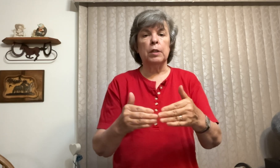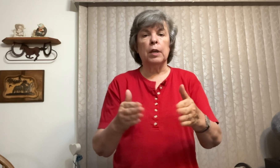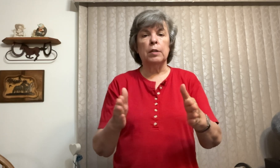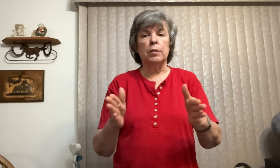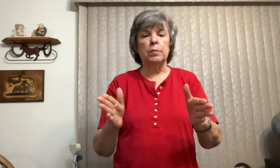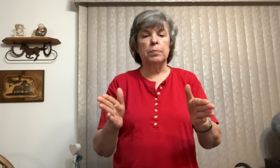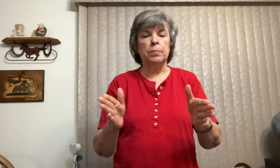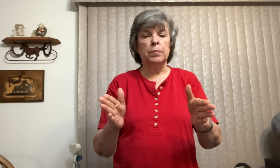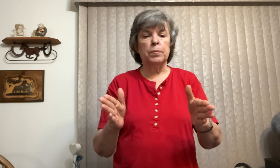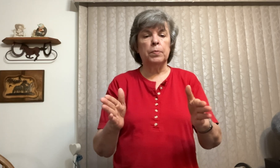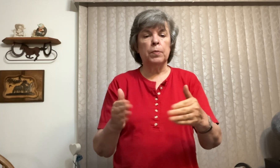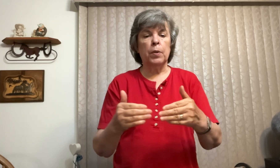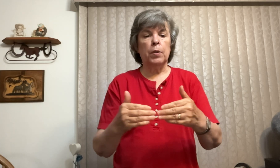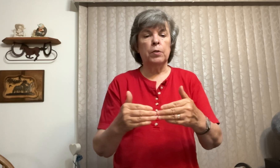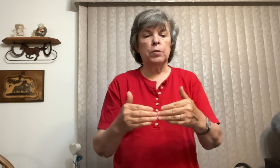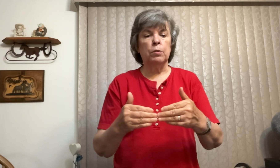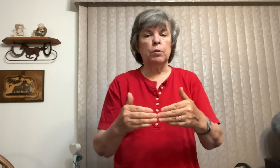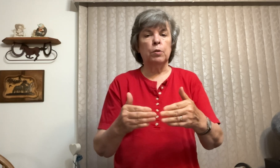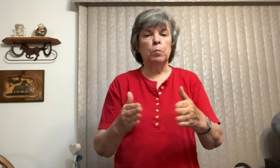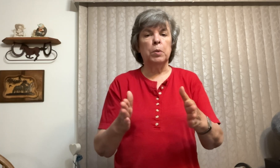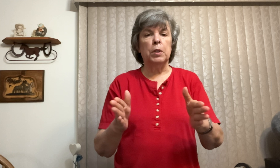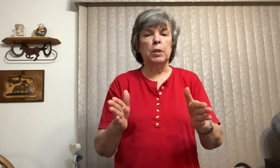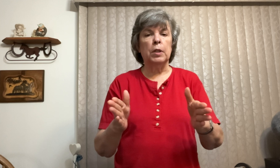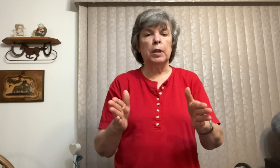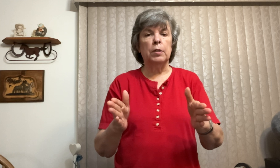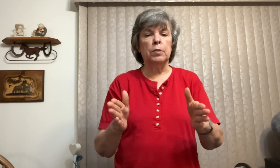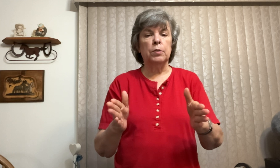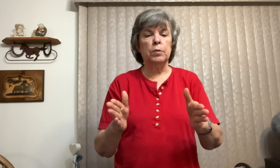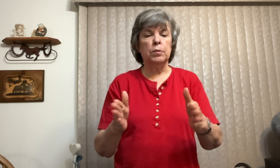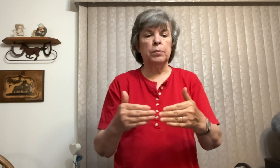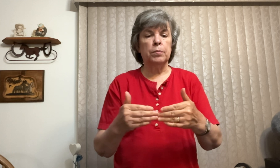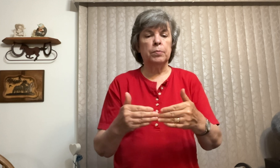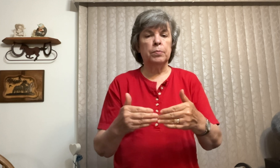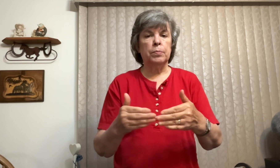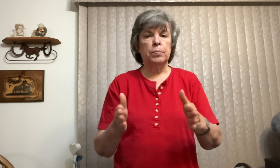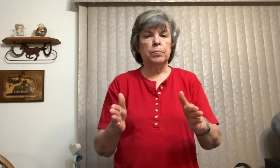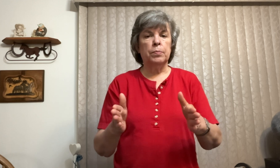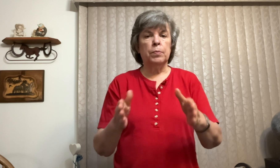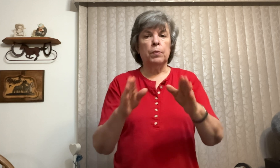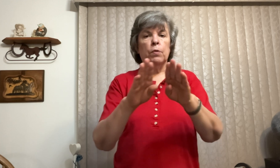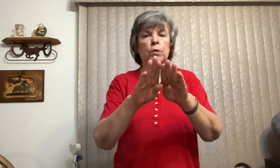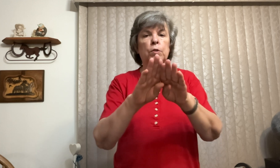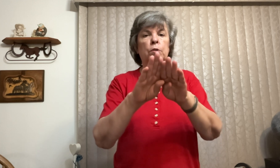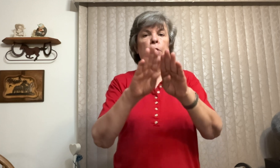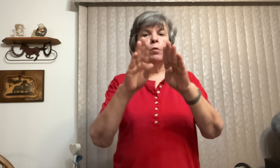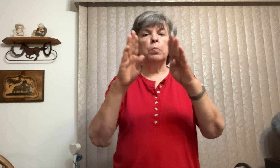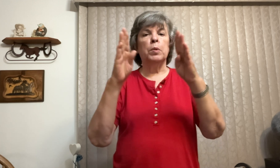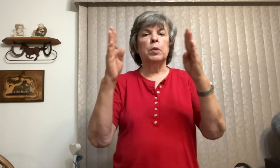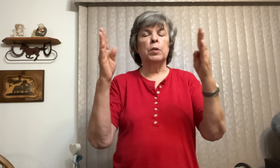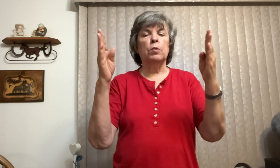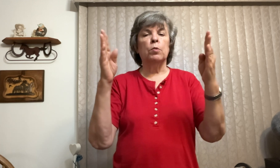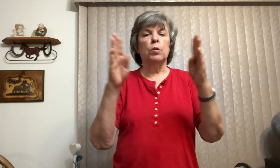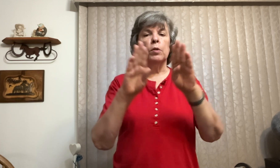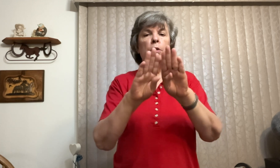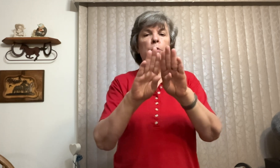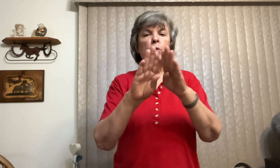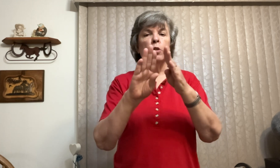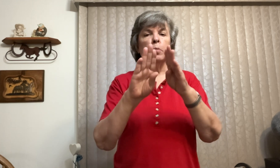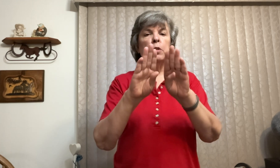that. So open the gates versus open the door, and this would just be